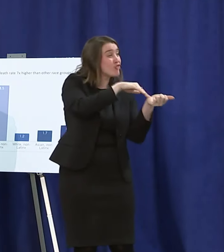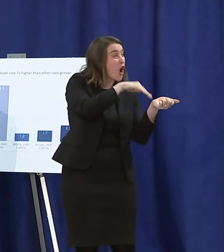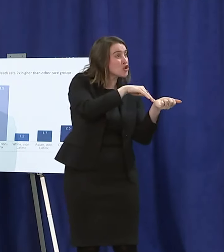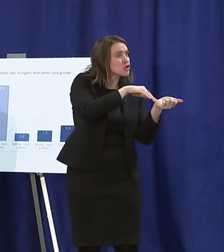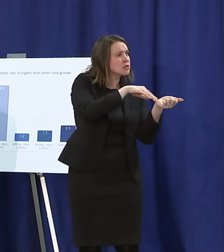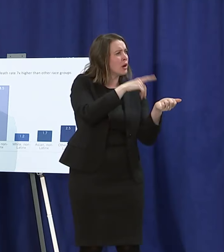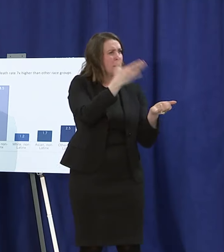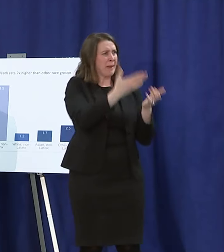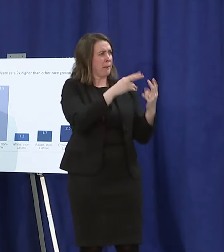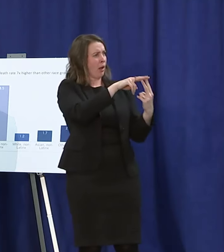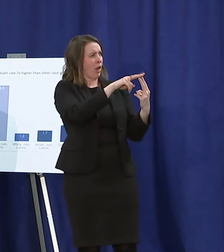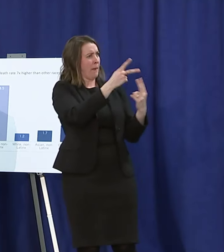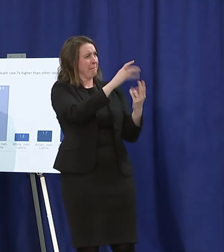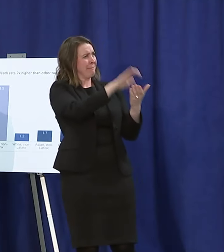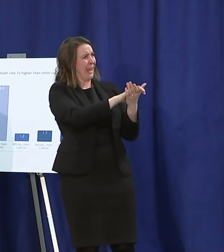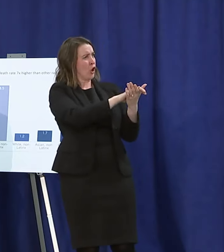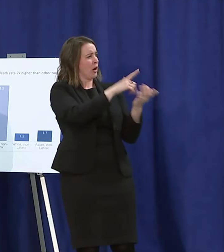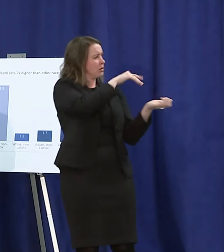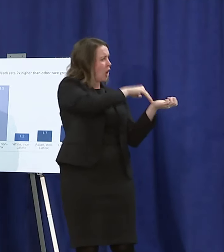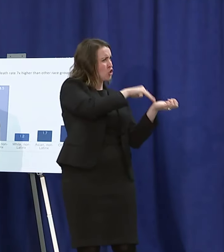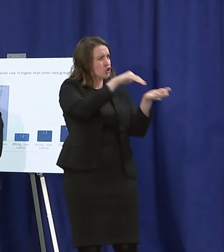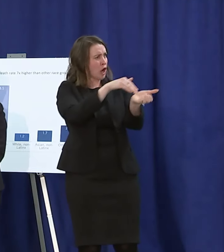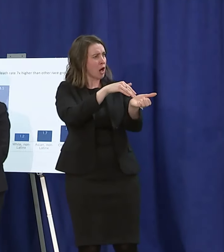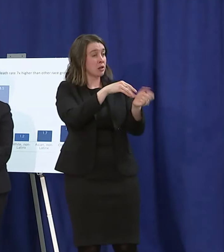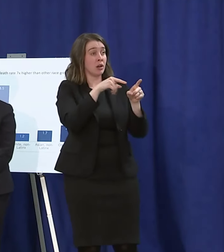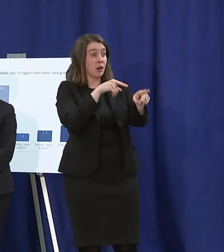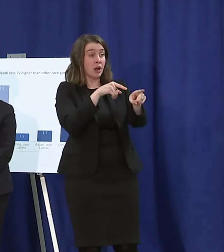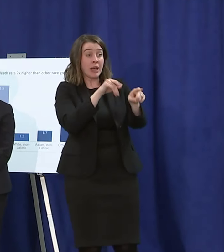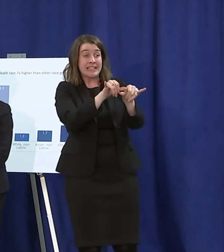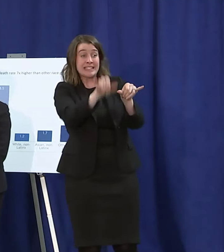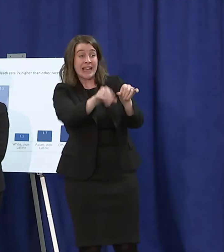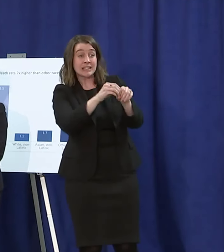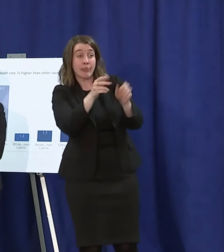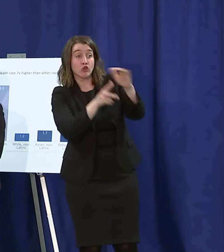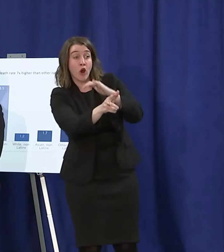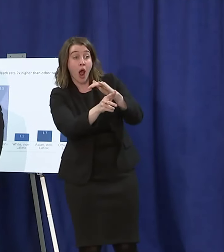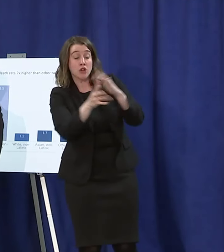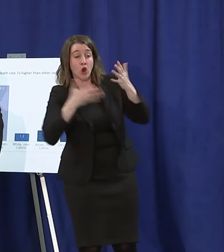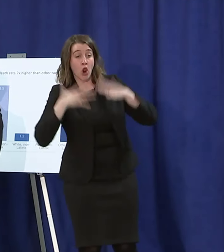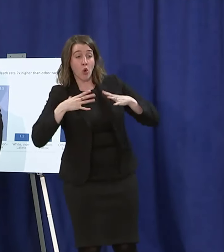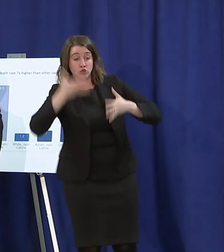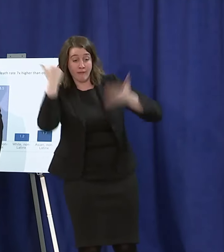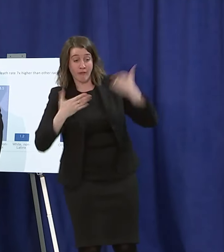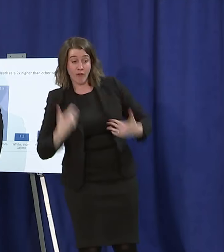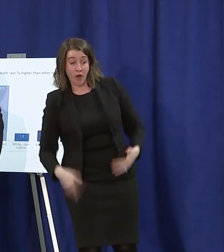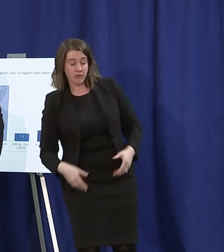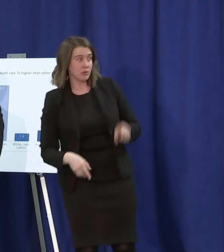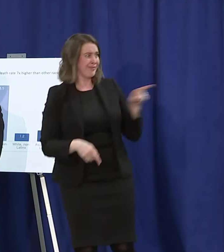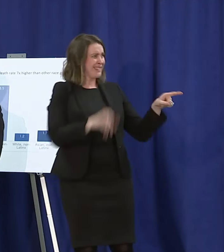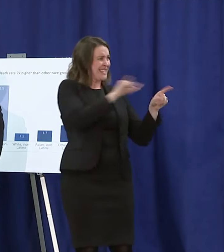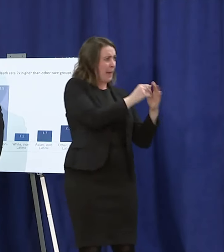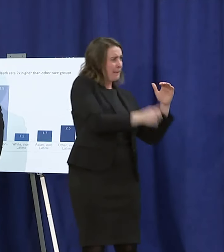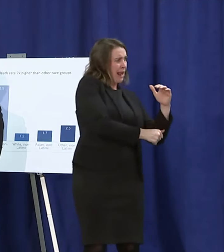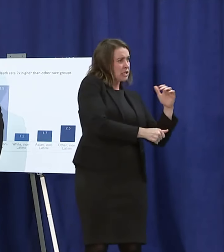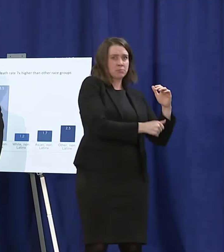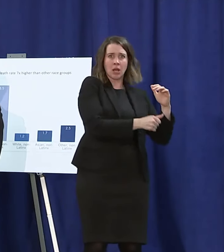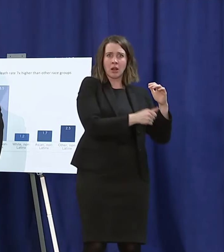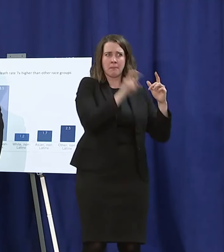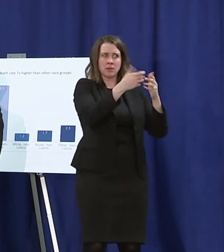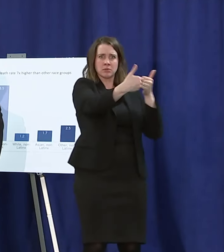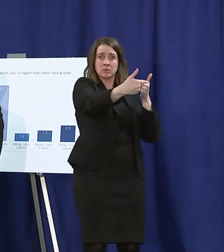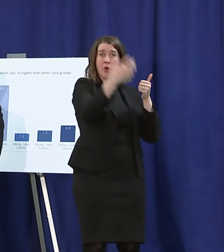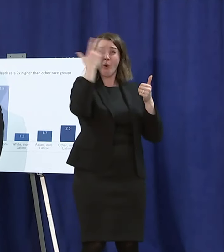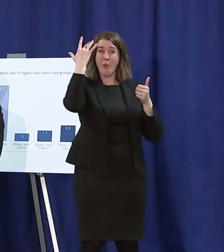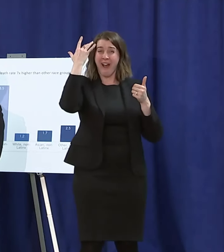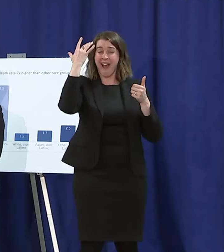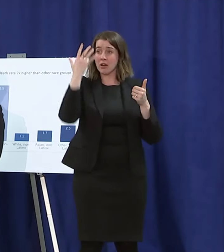one partner stays in the basement, stays in the garage, takes off their PPE and doesn't get to go in. They've been doing this for weeks because they have the luxury